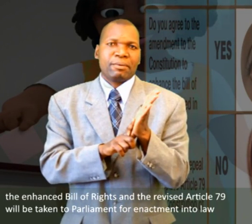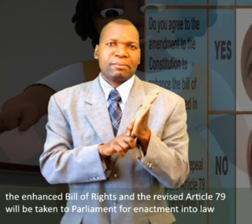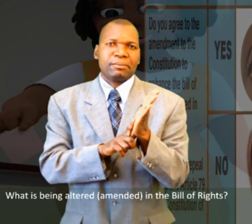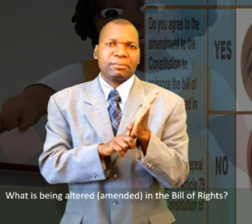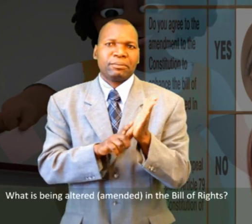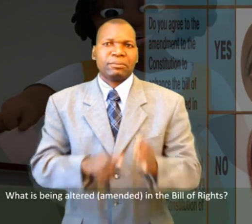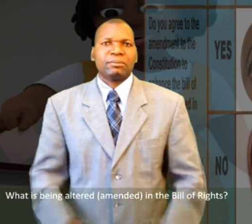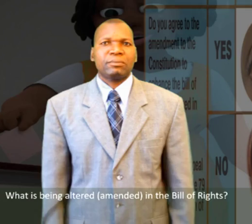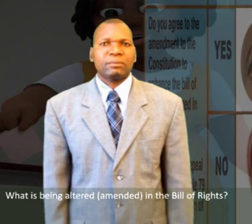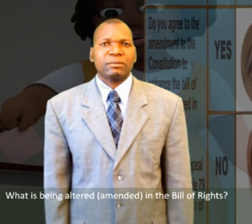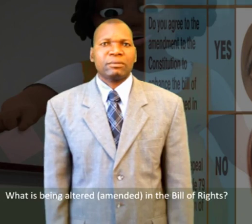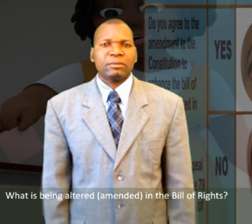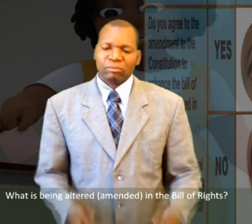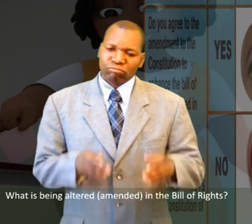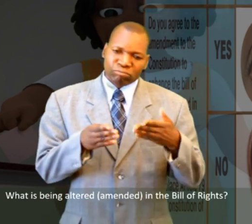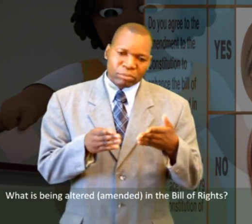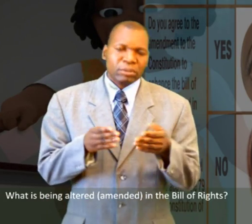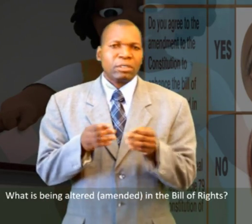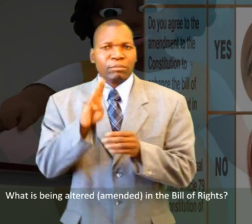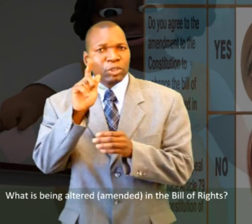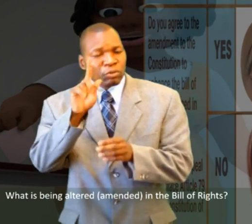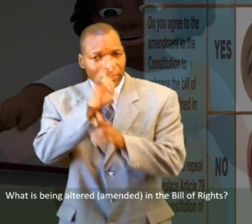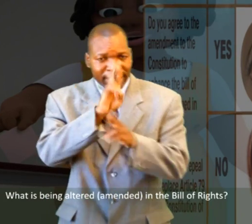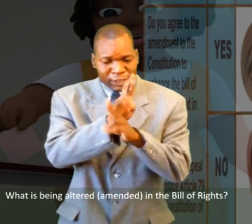What is being altered or amended in the Bill of Rights?